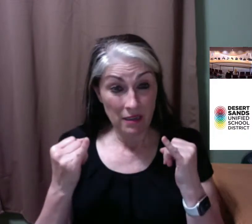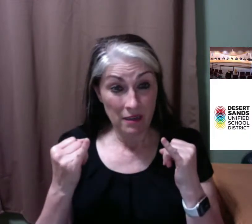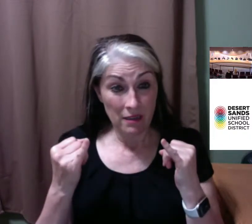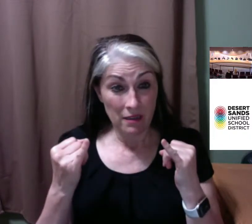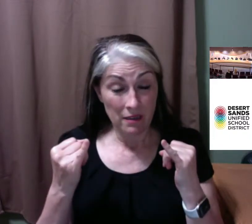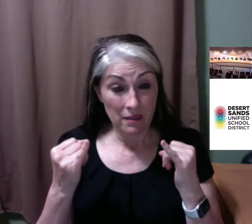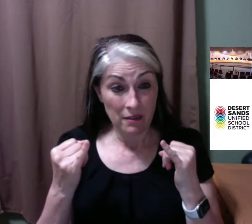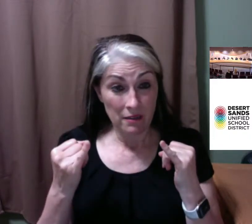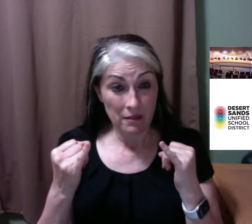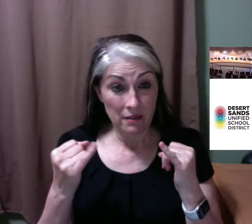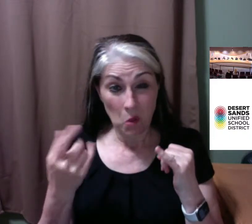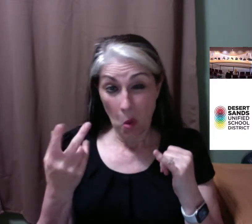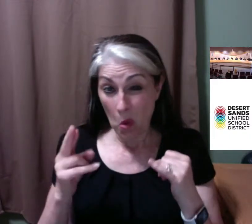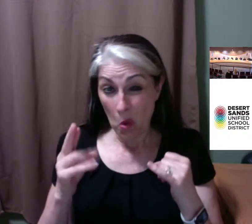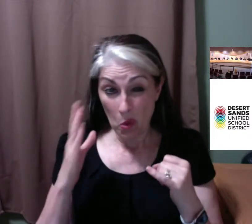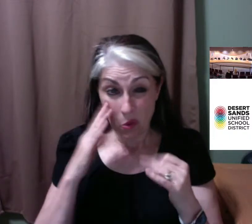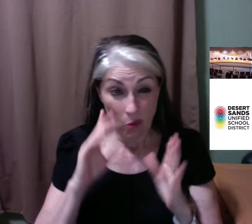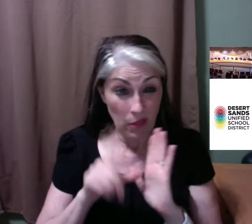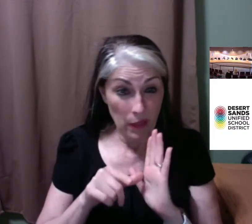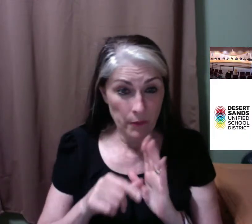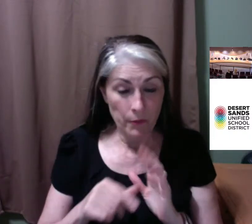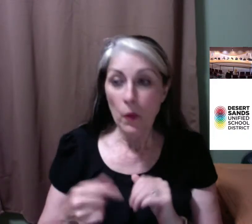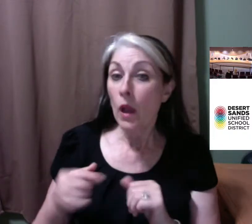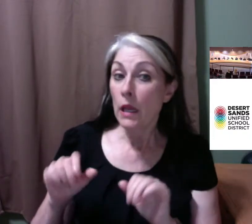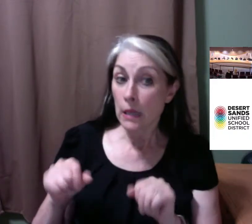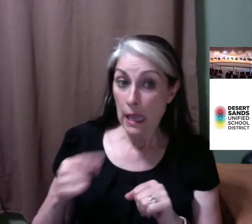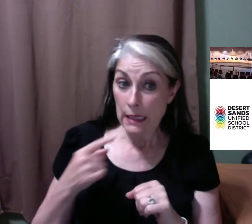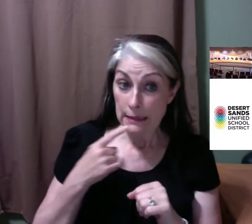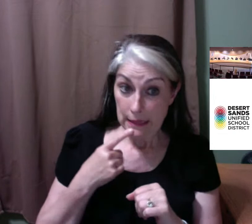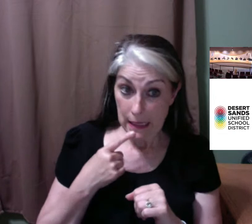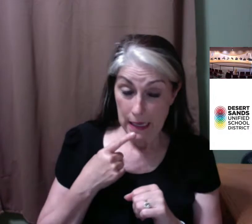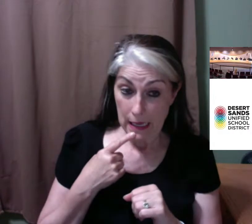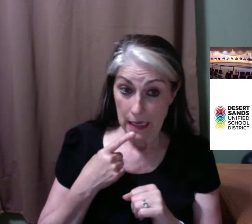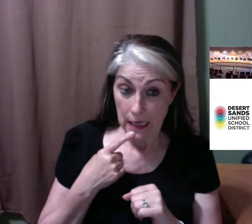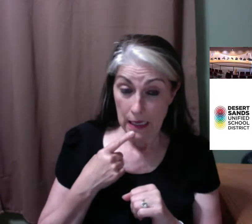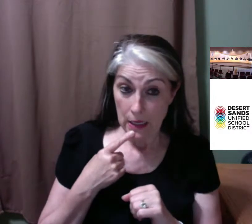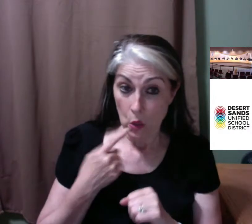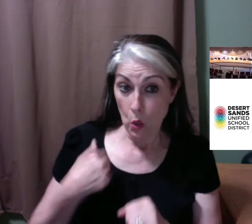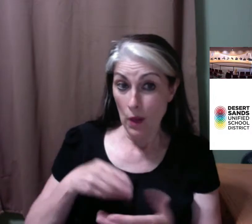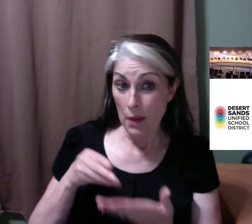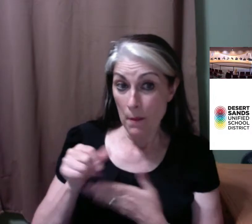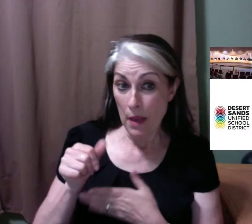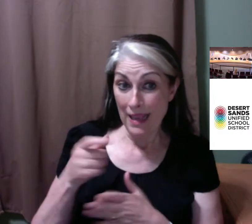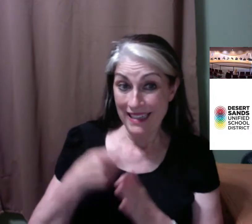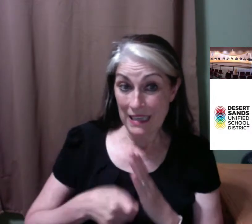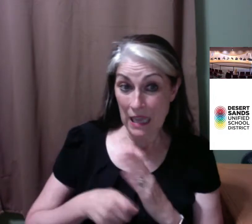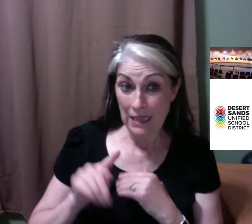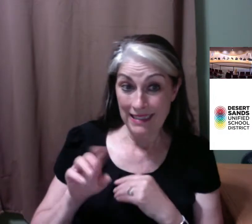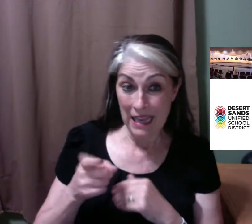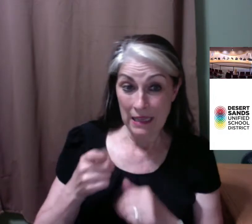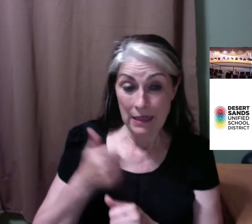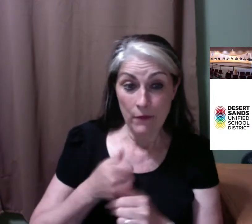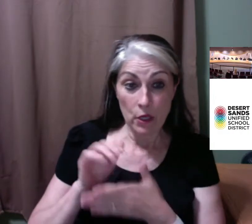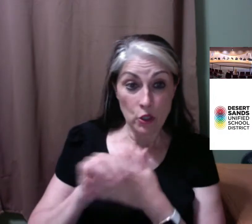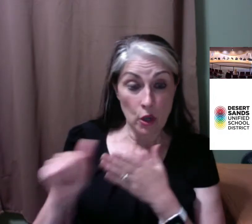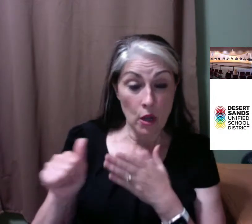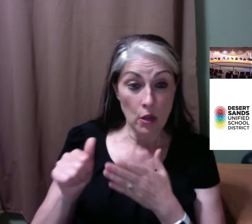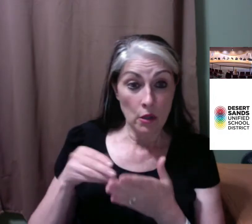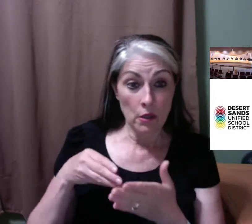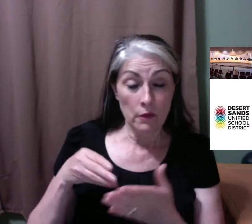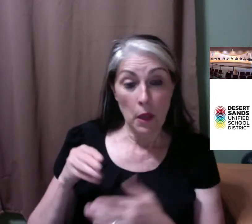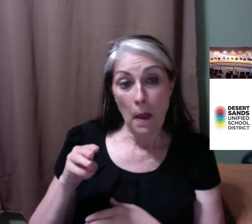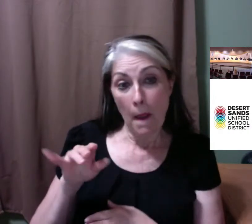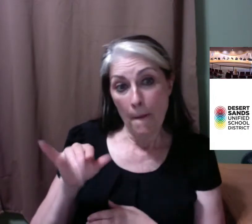you need down the line. So I can say on the, so we pay taxes for every dollar of payroll.